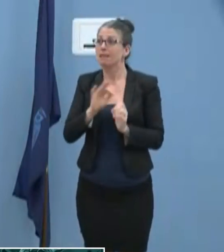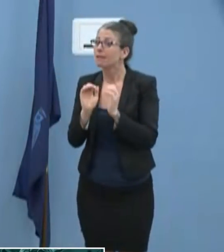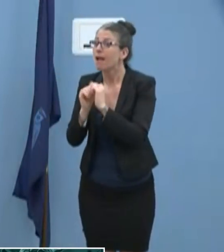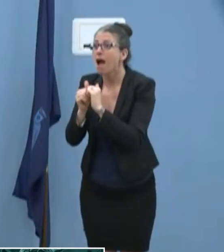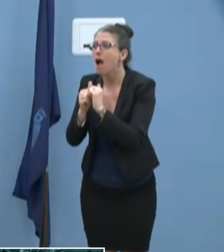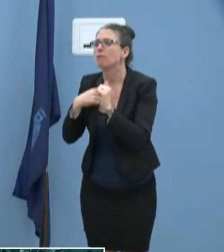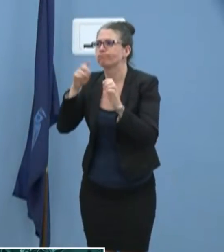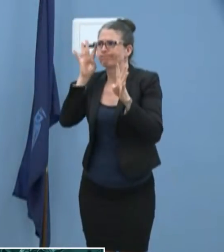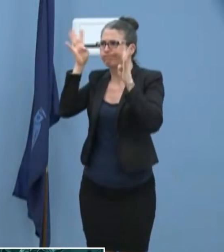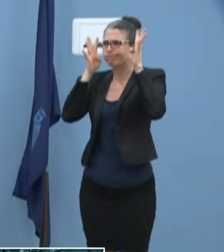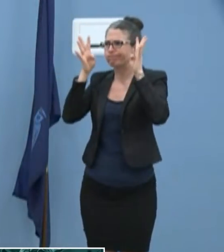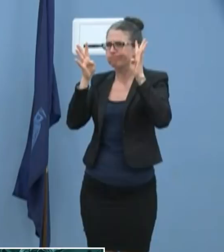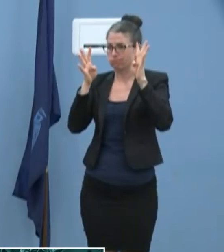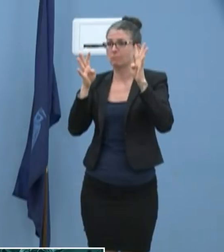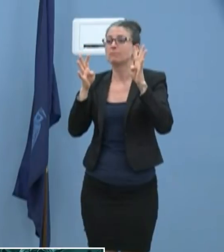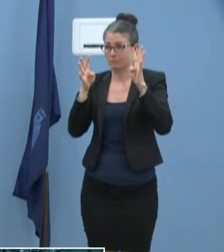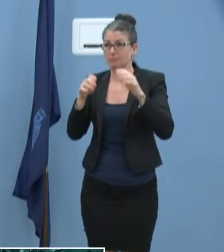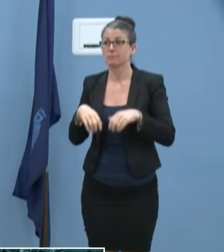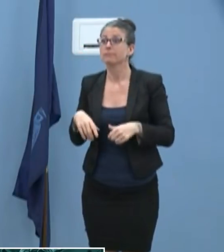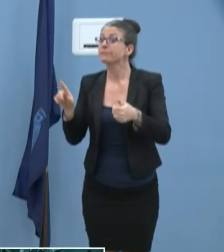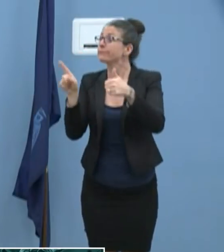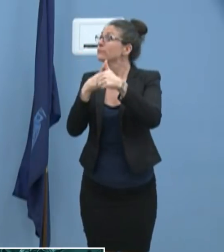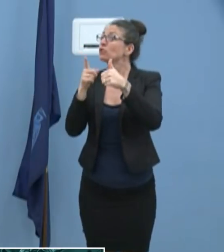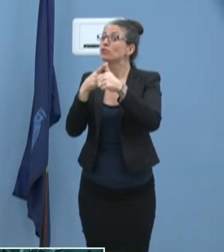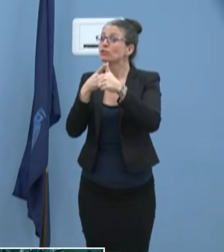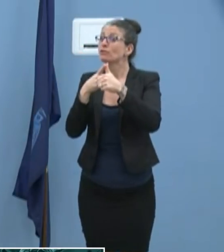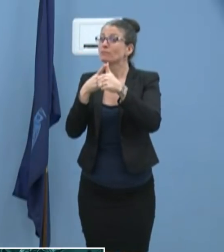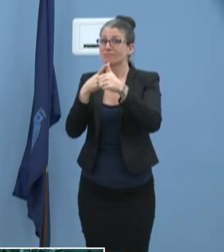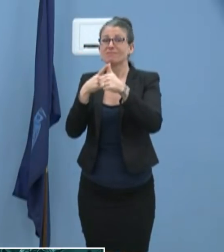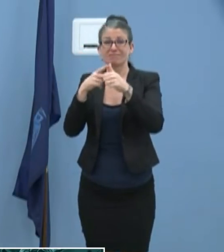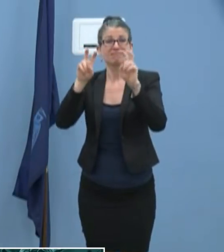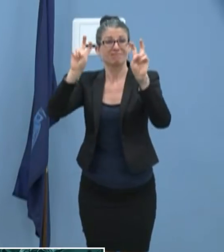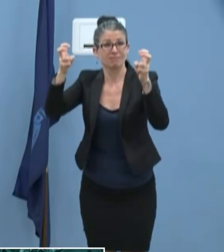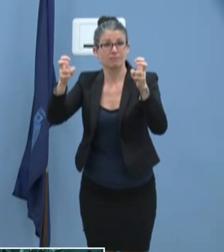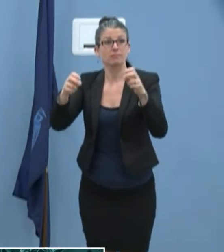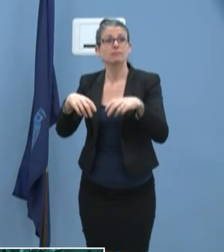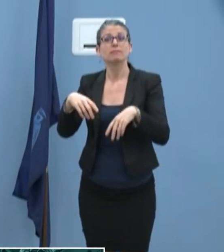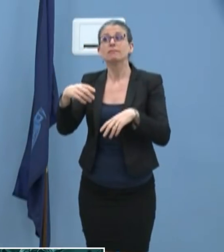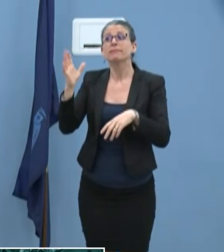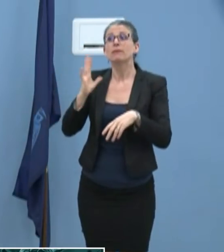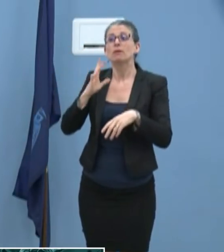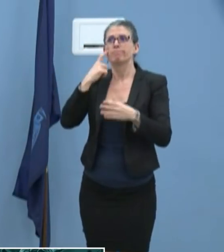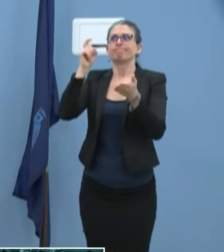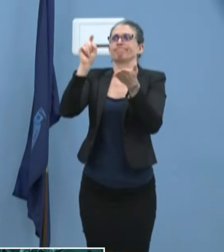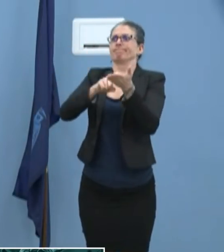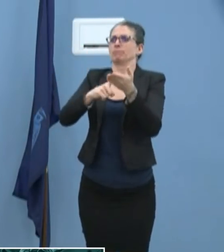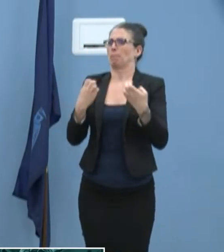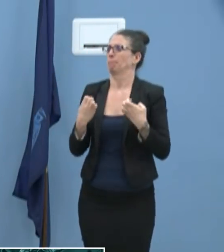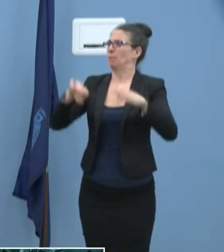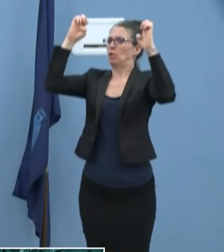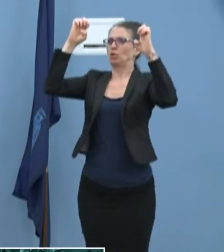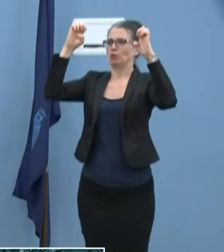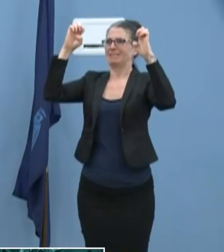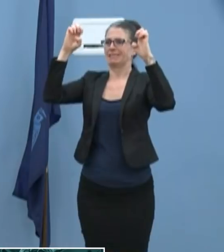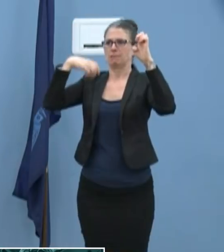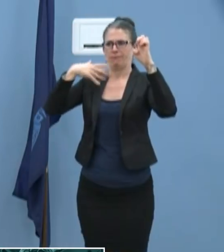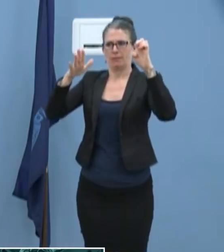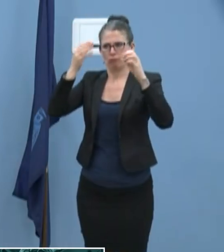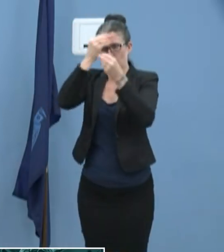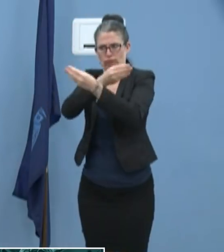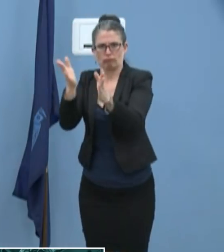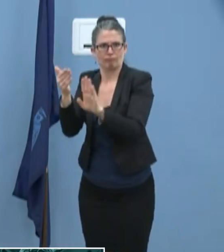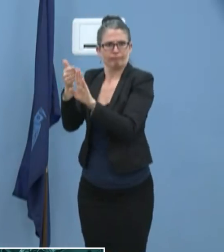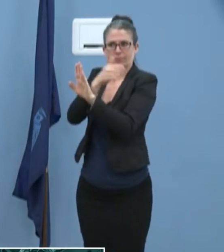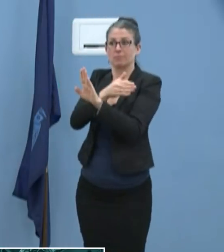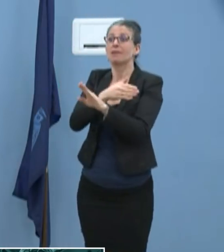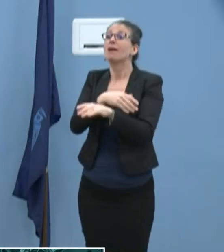me during an emergency, state of civil emergency, I'm issuing an executive order today mandating that all restaurants